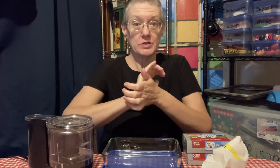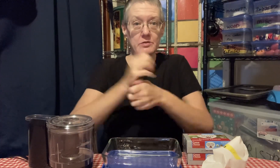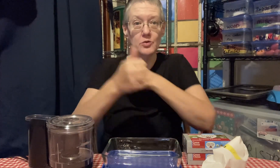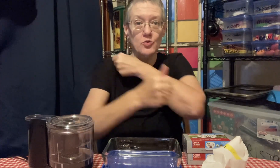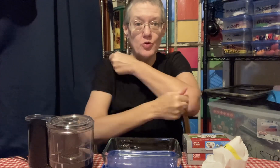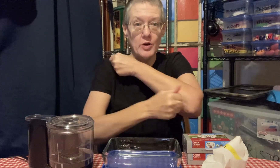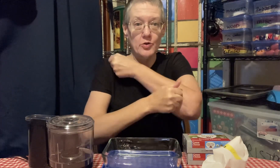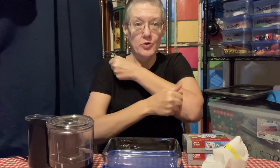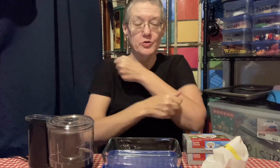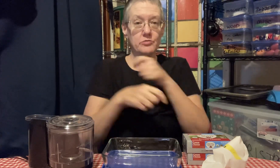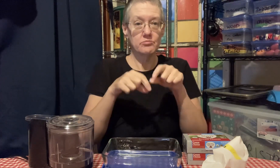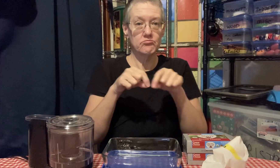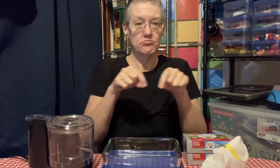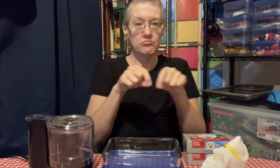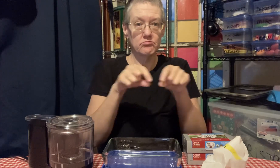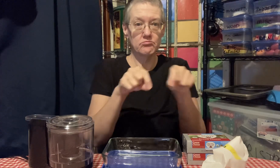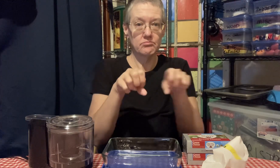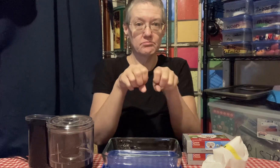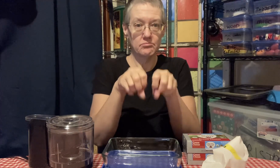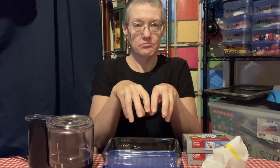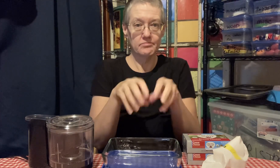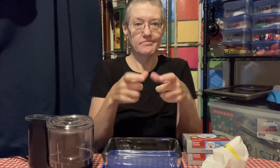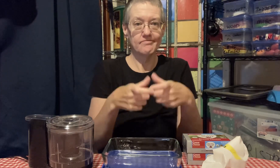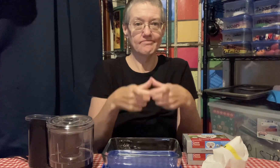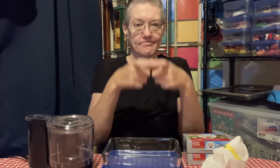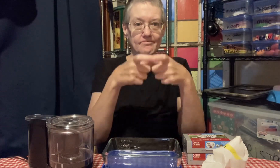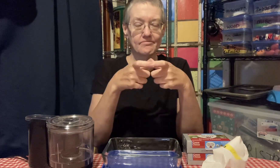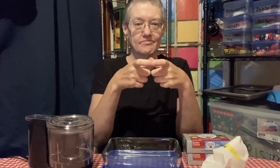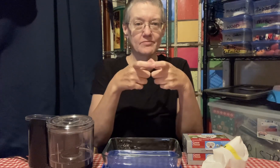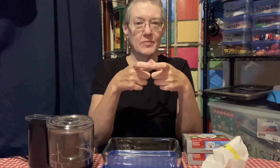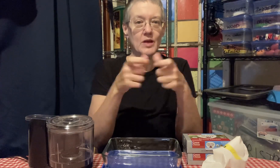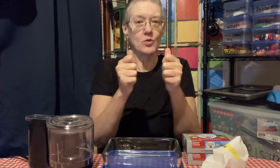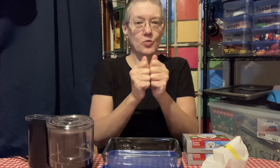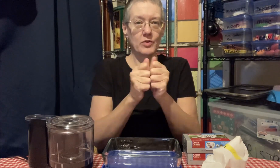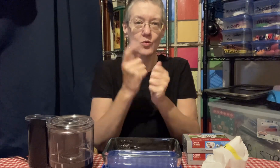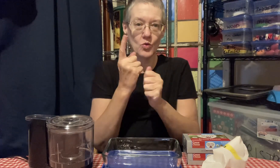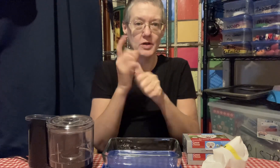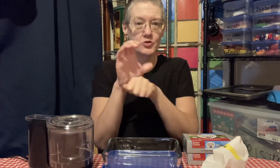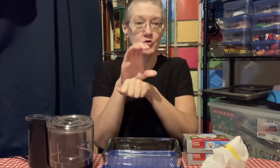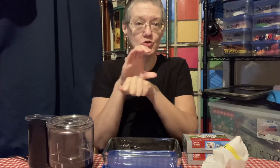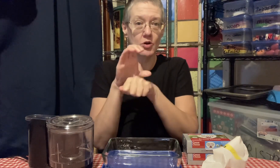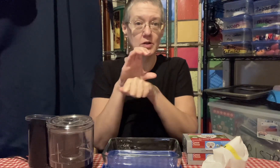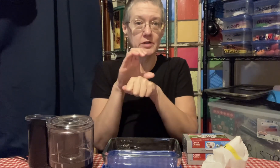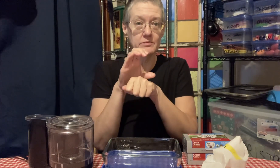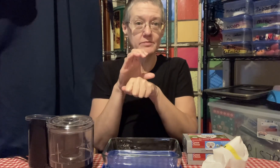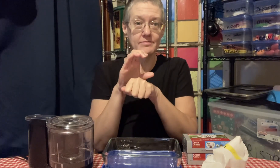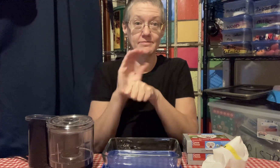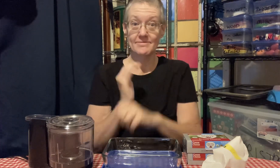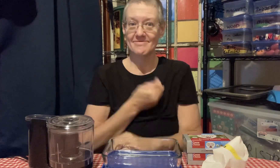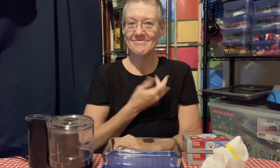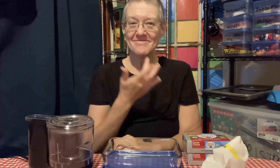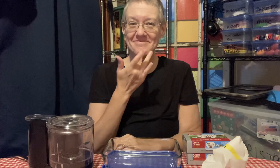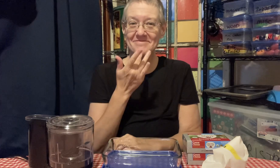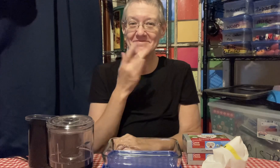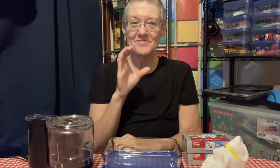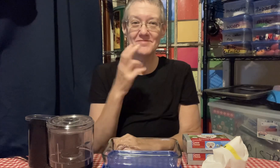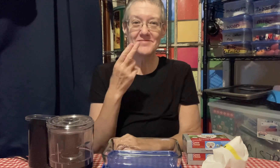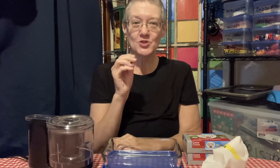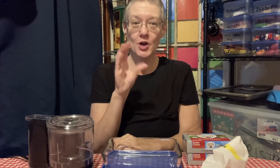and cheese crackers in little baggies with one chocolate. Our